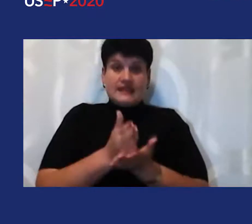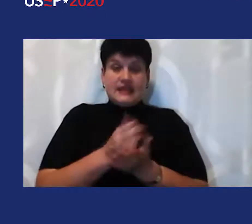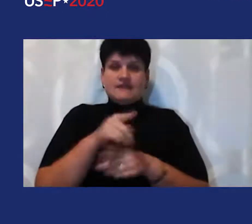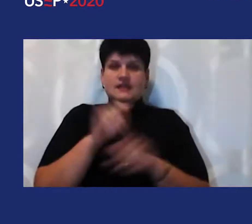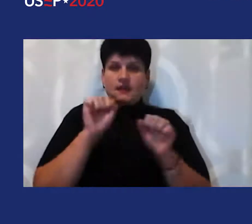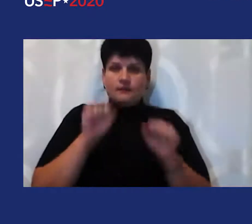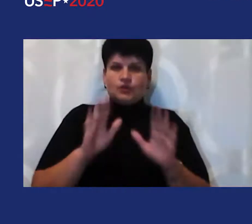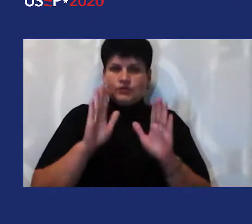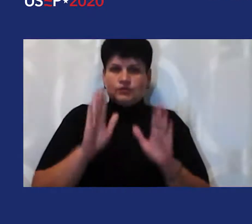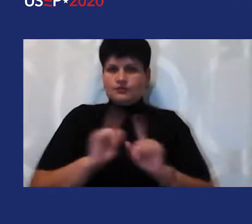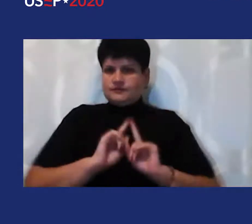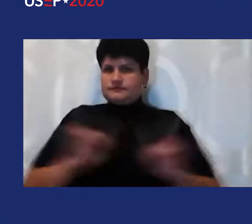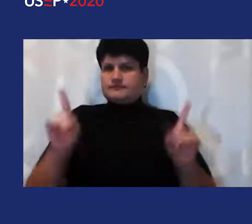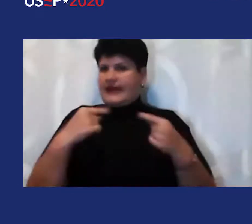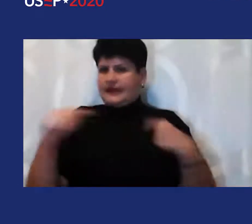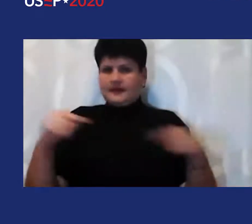that has been